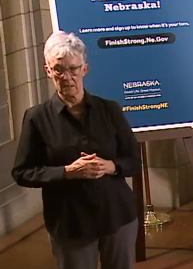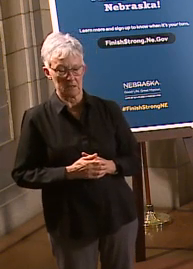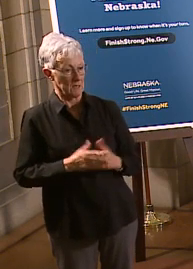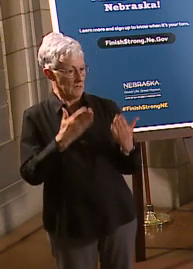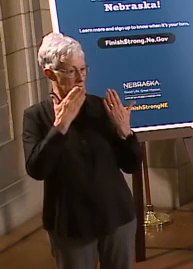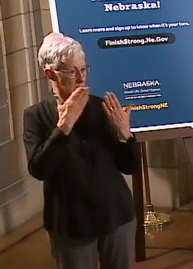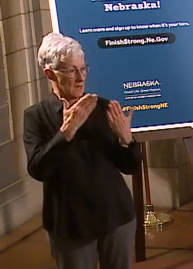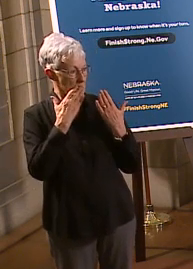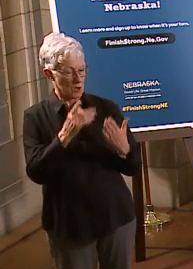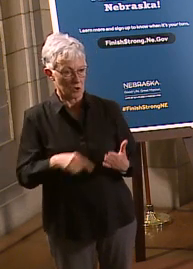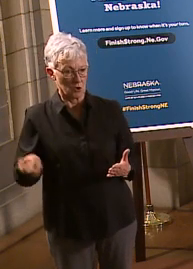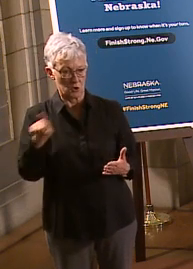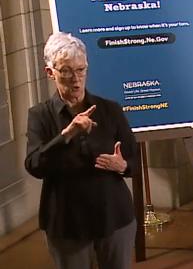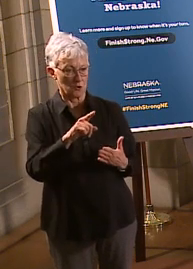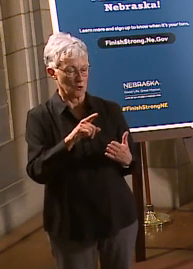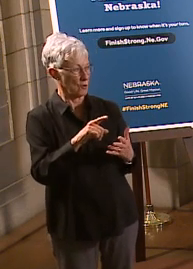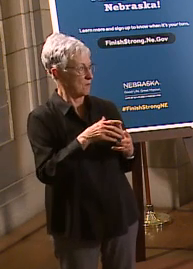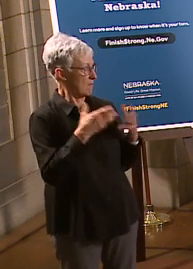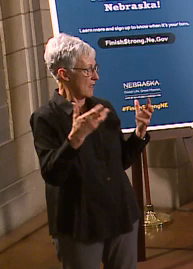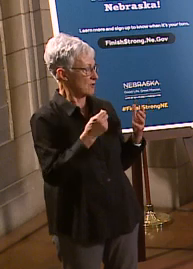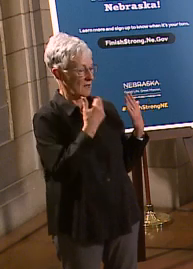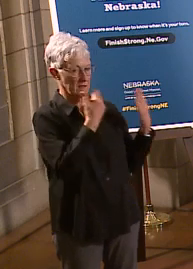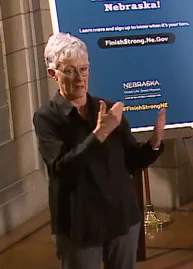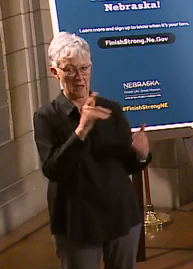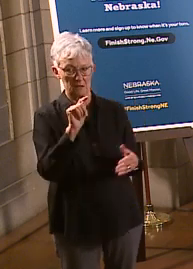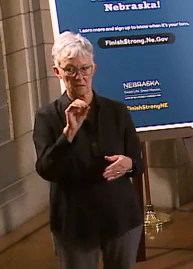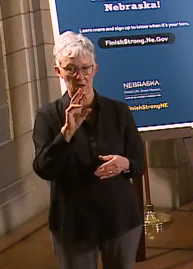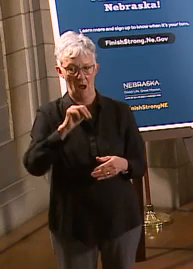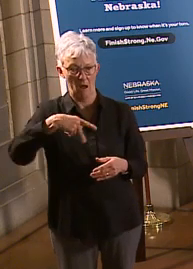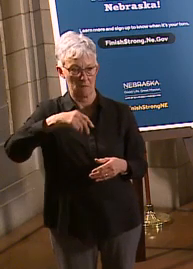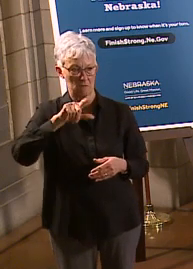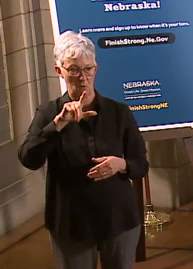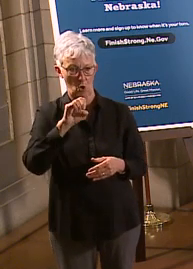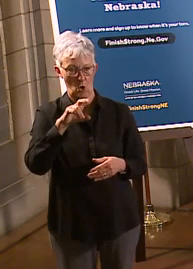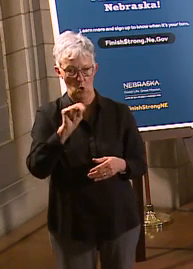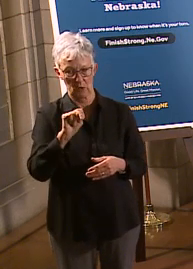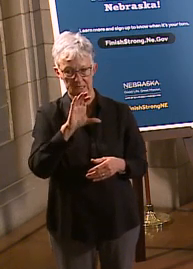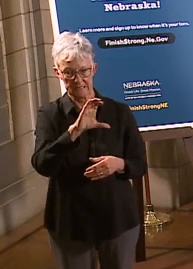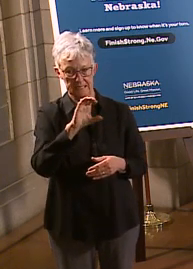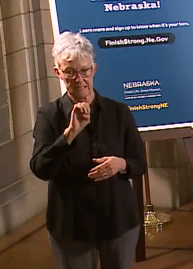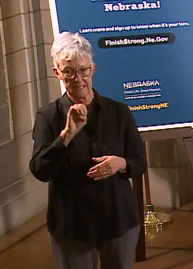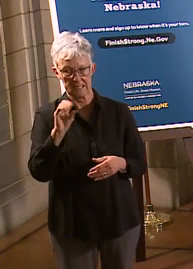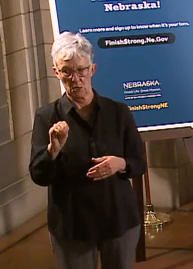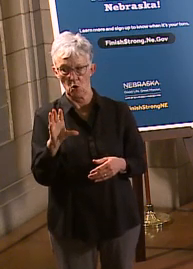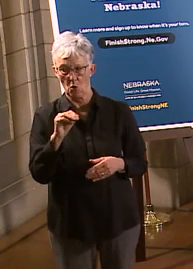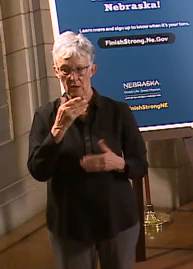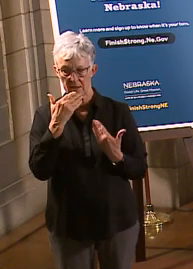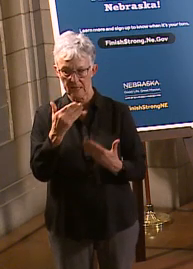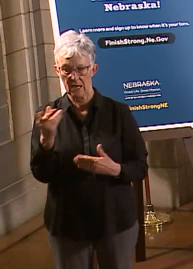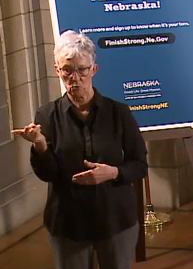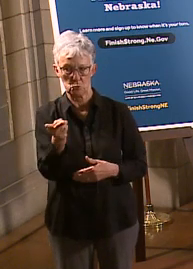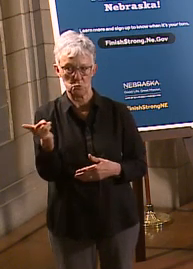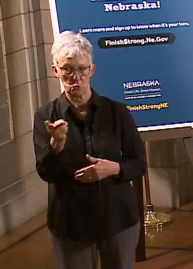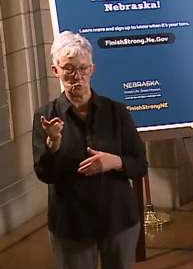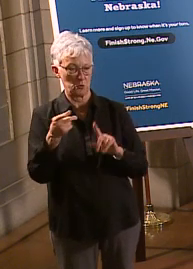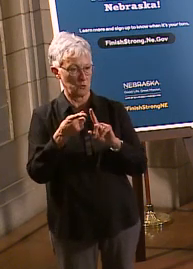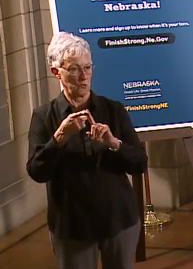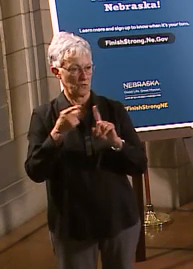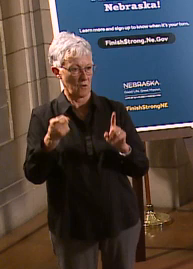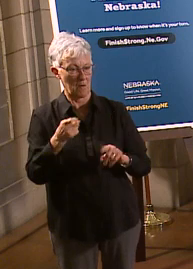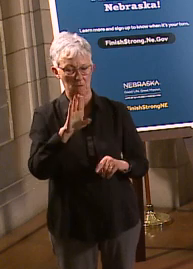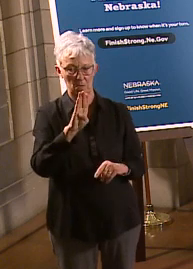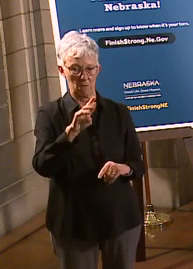much. I want to thank Tom Pullen, the CEO of BD. I want to thank Heath Peterson and Stuart Rogers for being here from the Broken Bow and